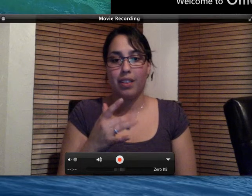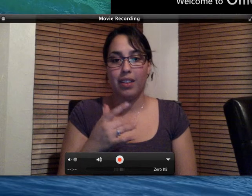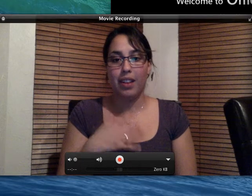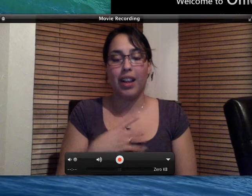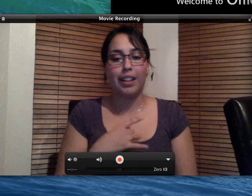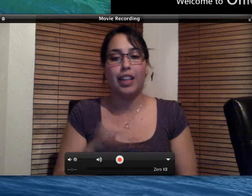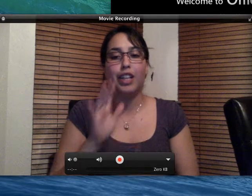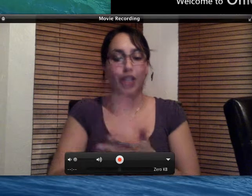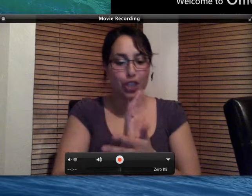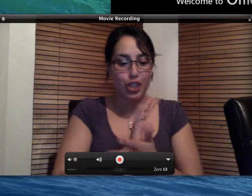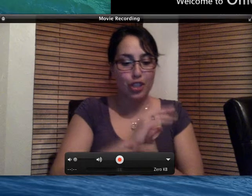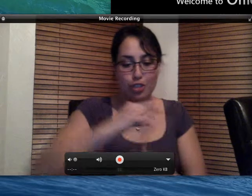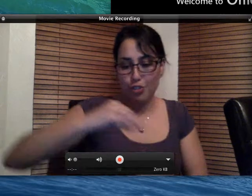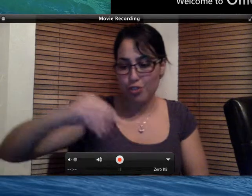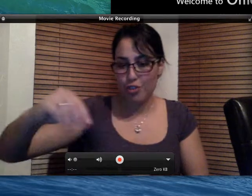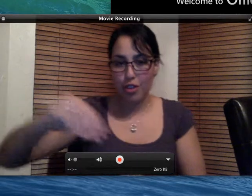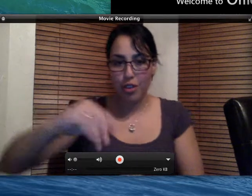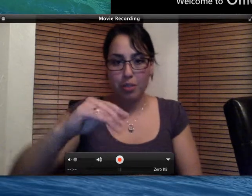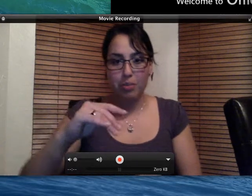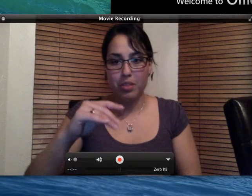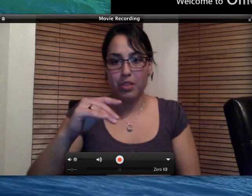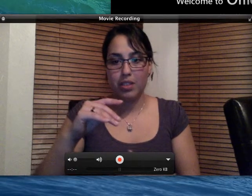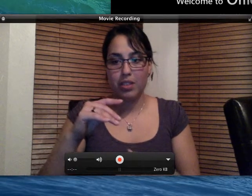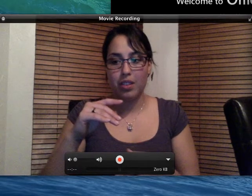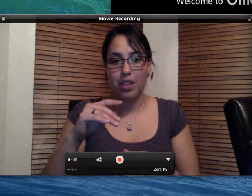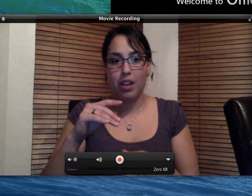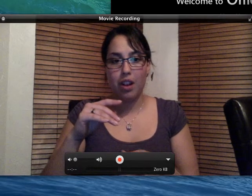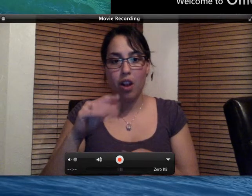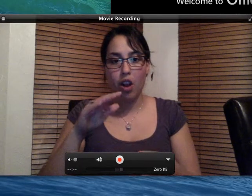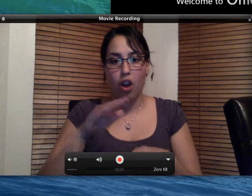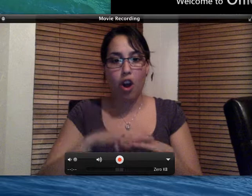copulating rats will distract the female, but not the male."